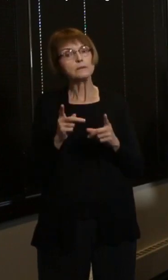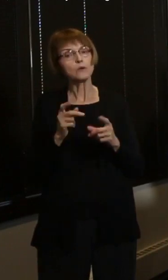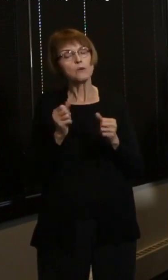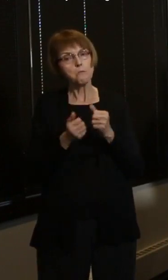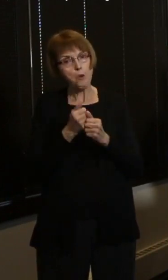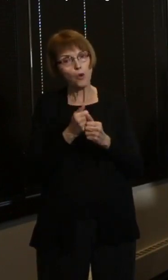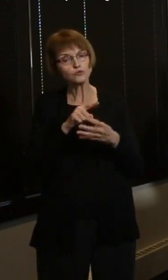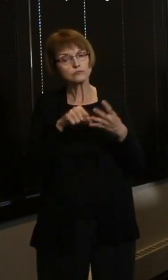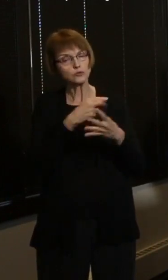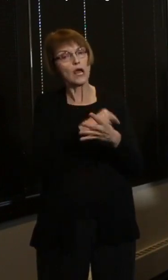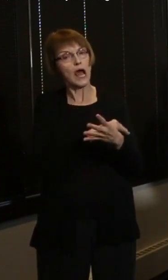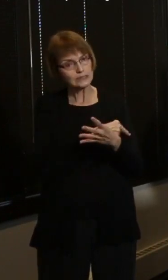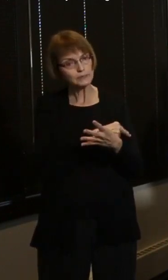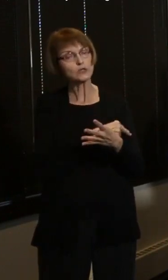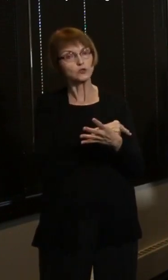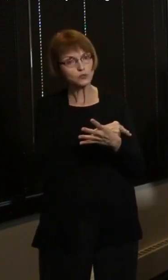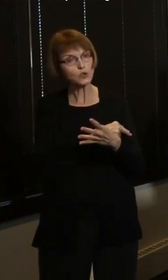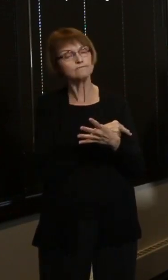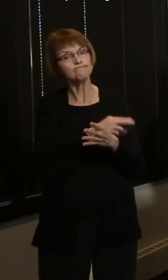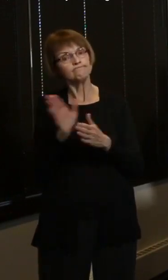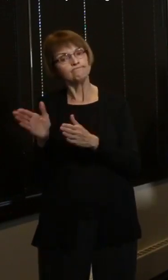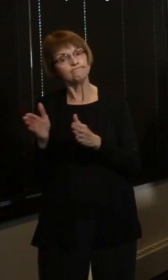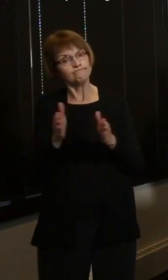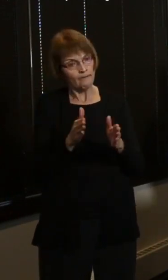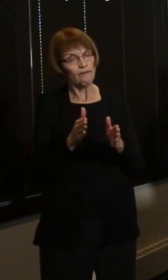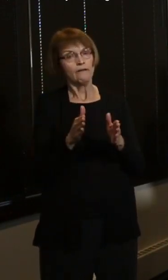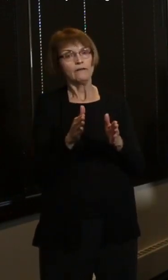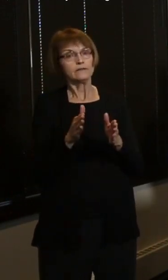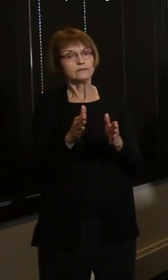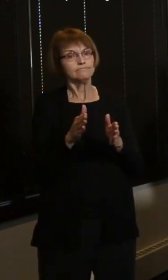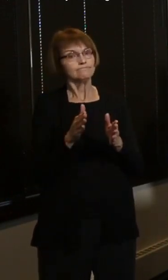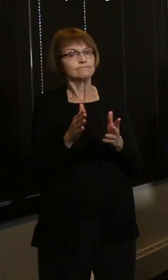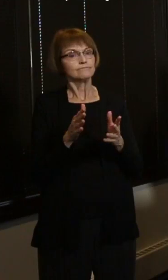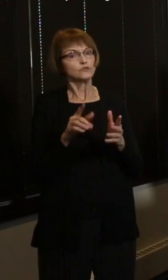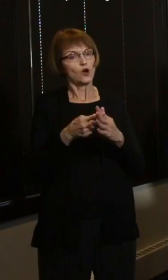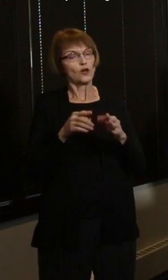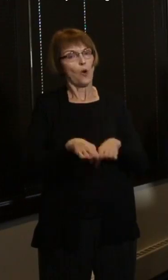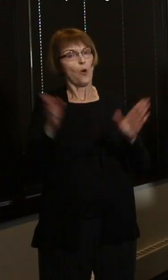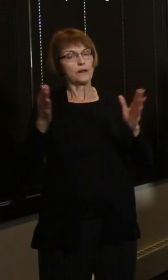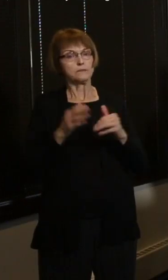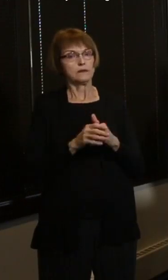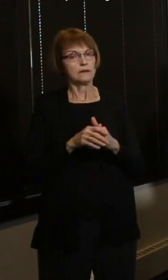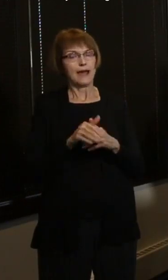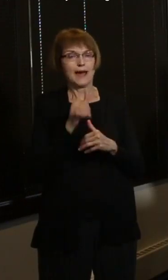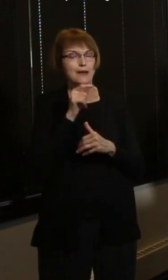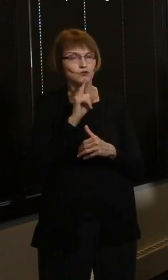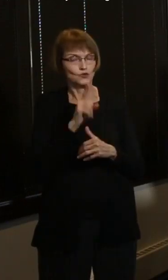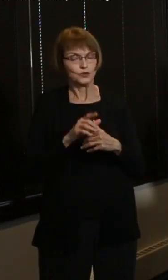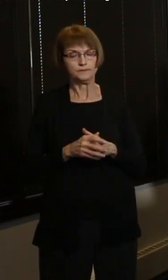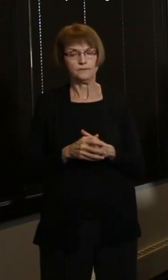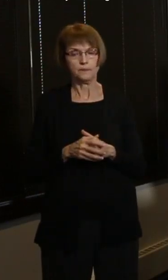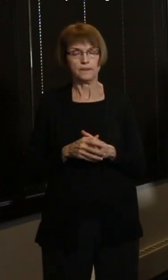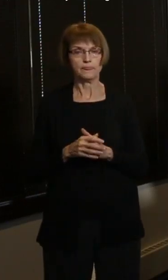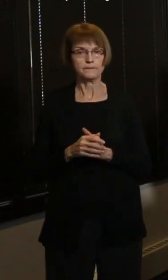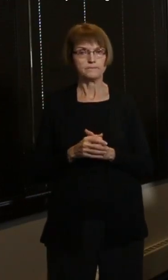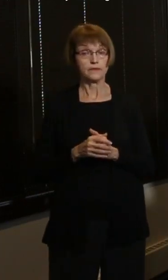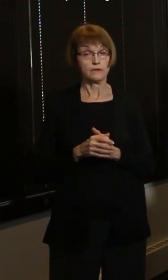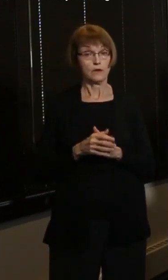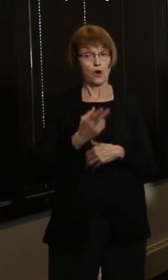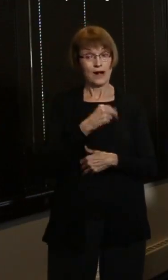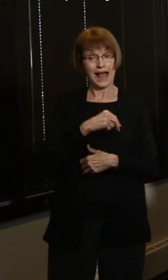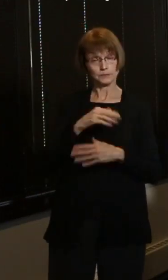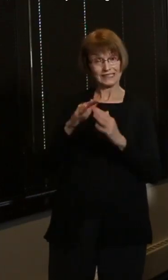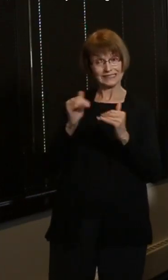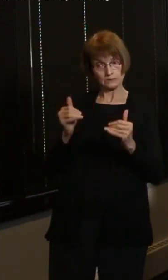direction, but I'm not sure exactly where everybody is right now. How are hospital systems trying to encourage